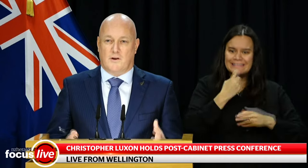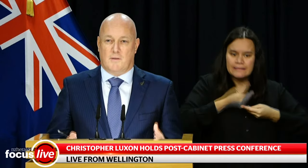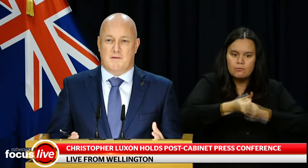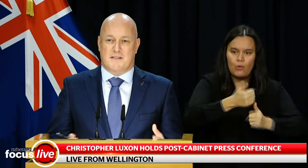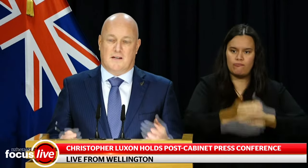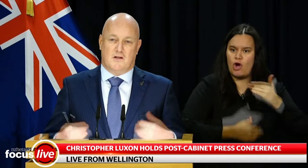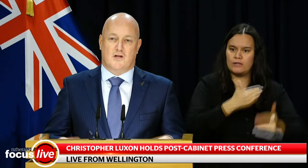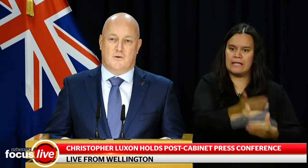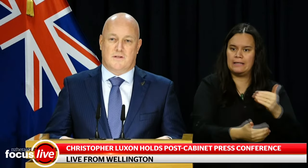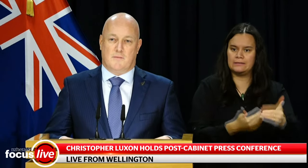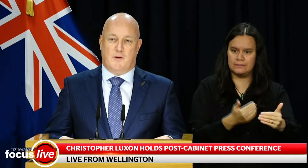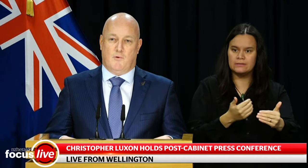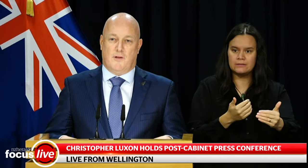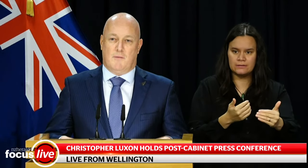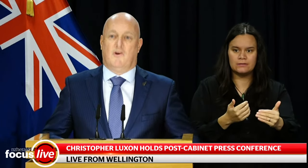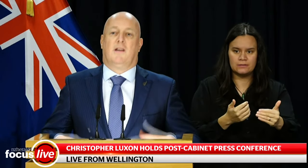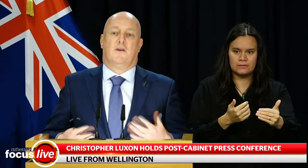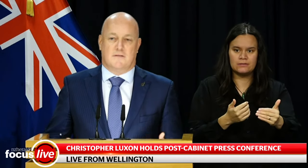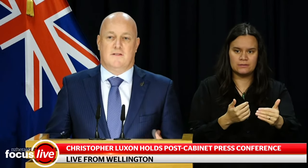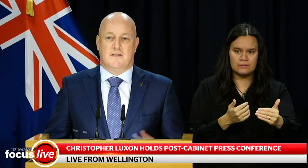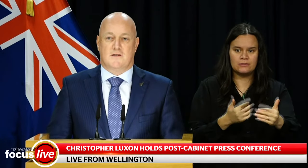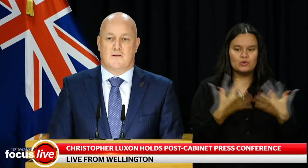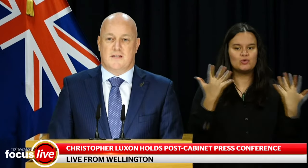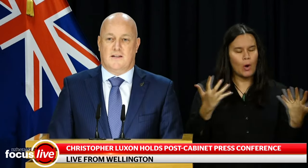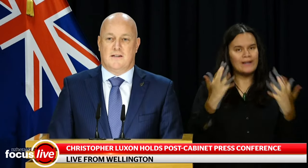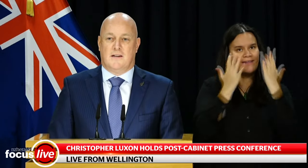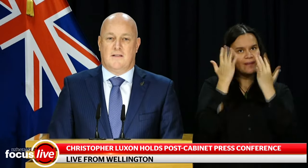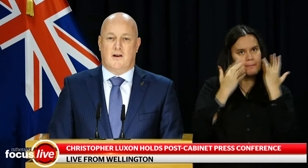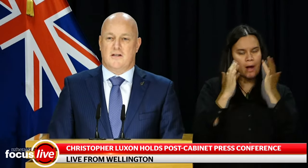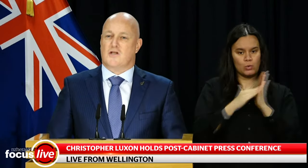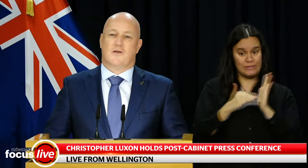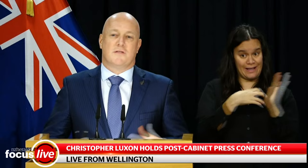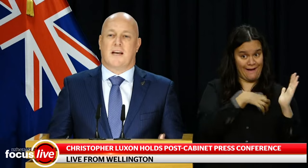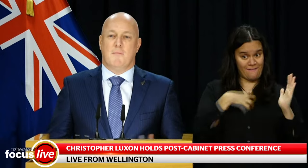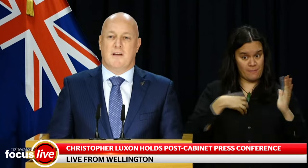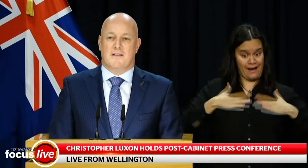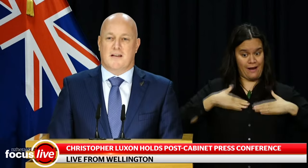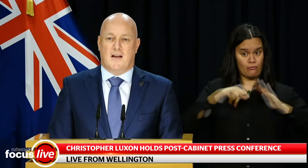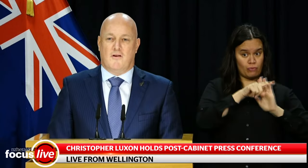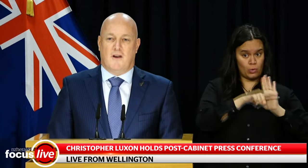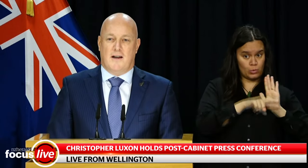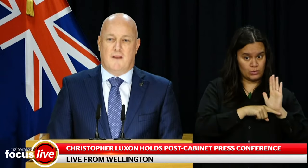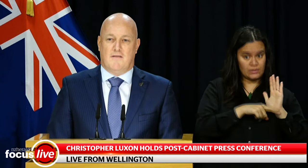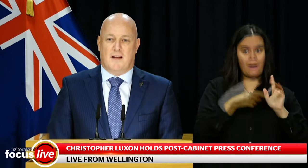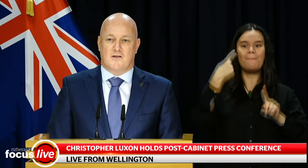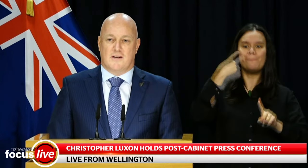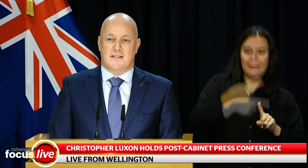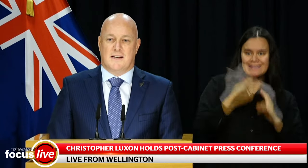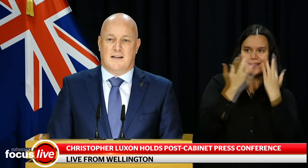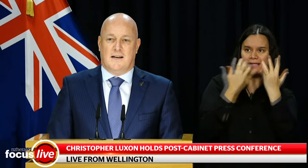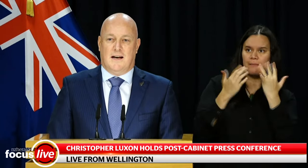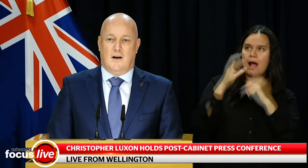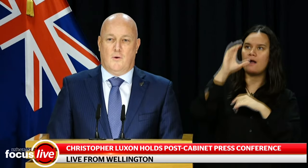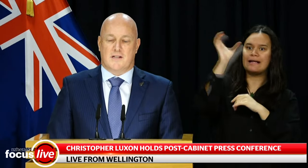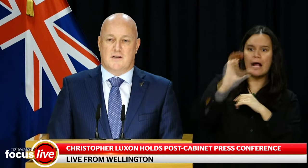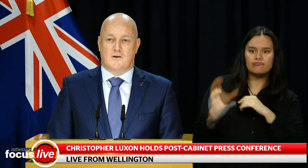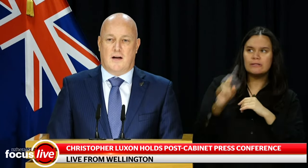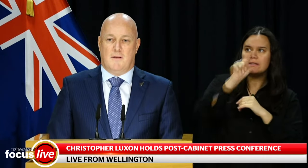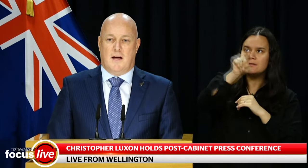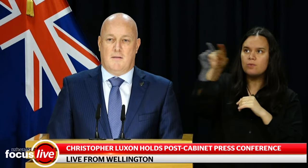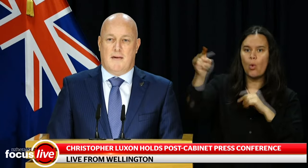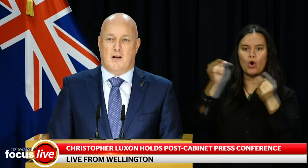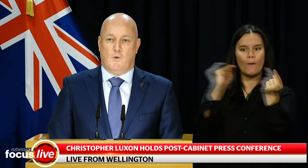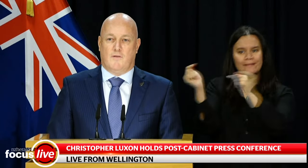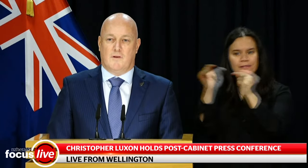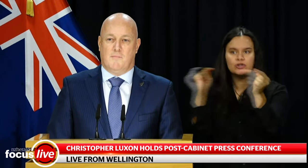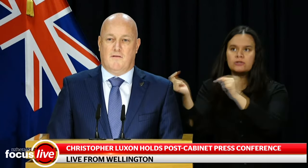you've also got to be sitting in the shoes of the people that are bringing those events to New Zealand. They don't just choose to come here. There's 195 countries who actually try